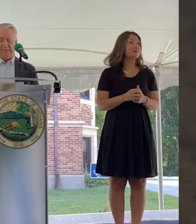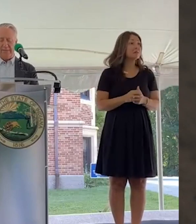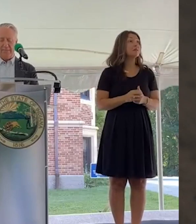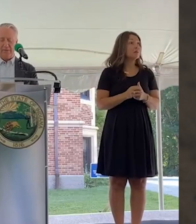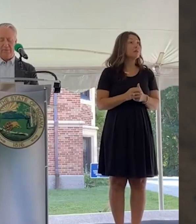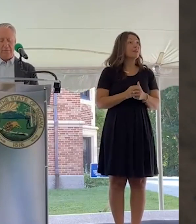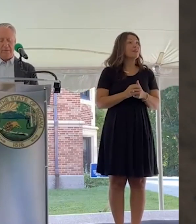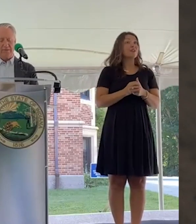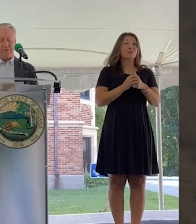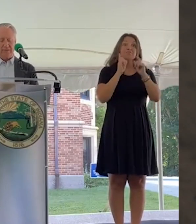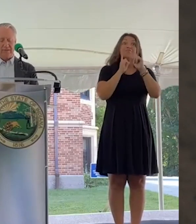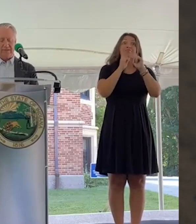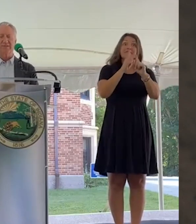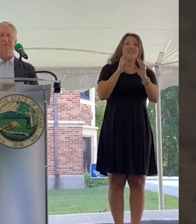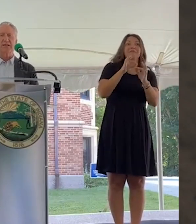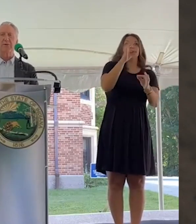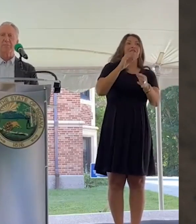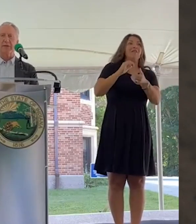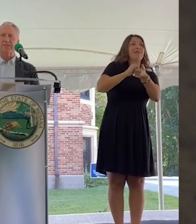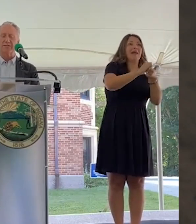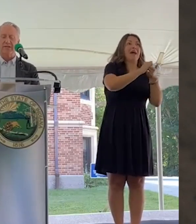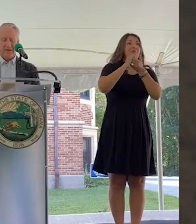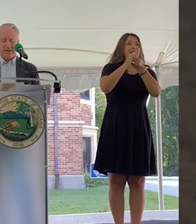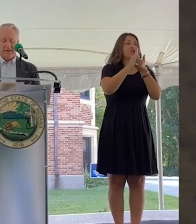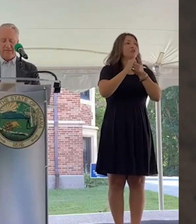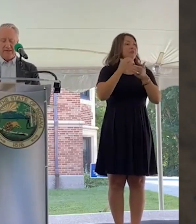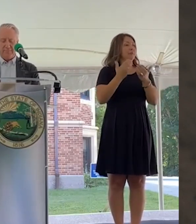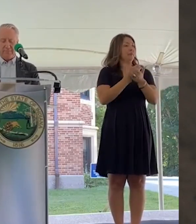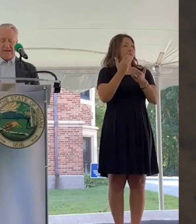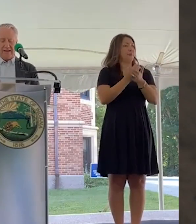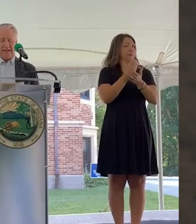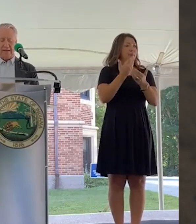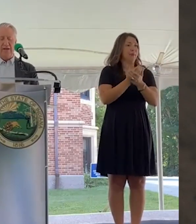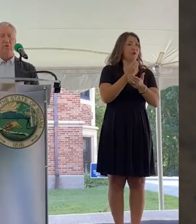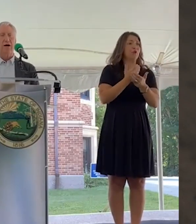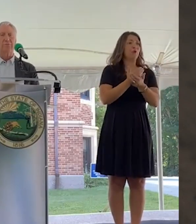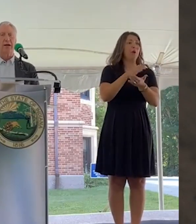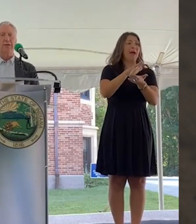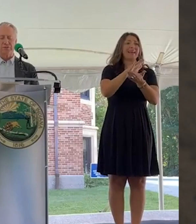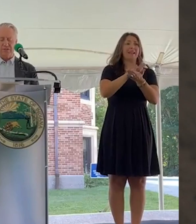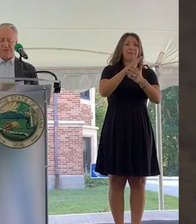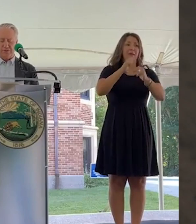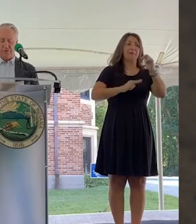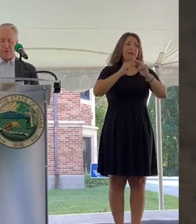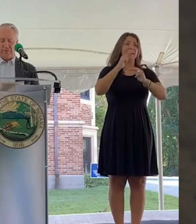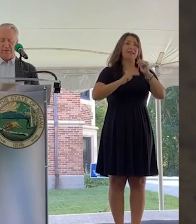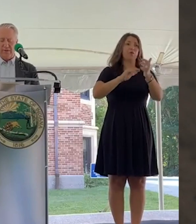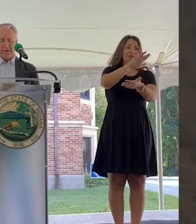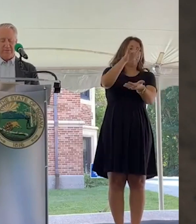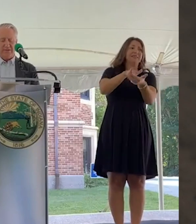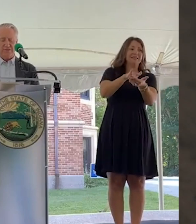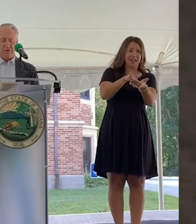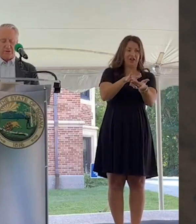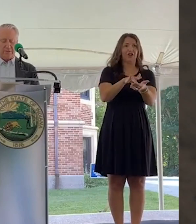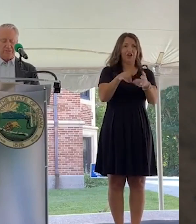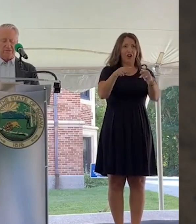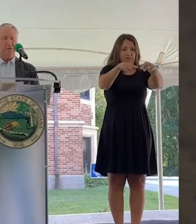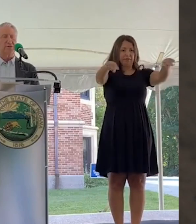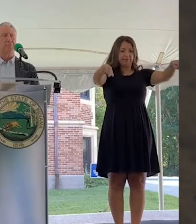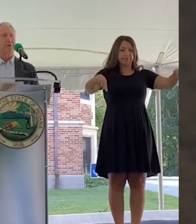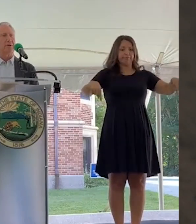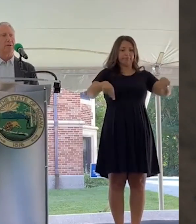new academic building will be constructed as the centerpiece of the main academic quadrangle just north of the